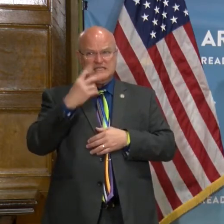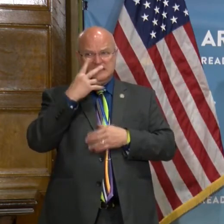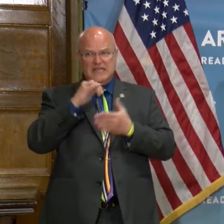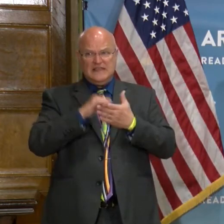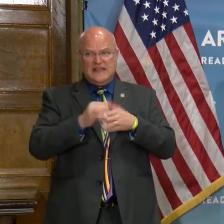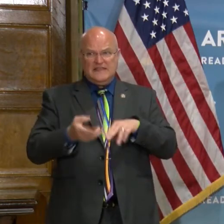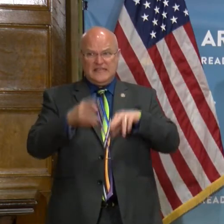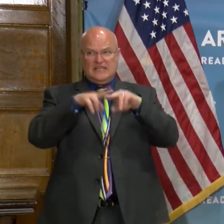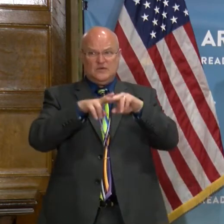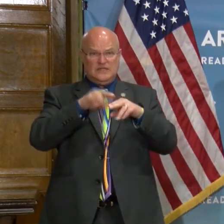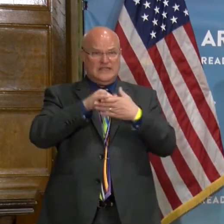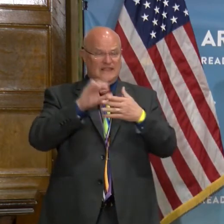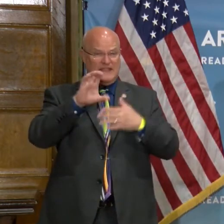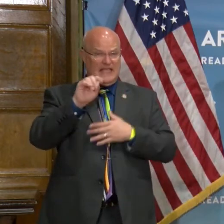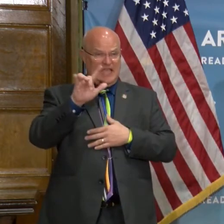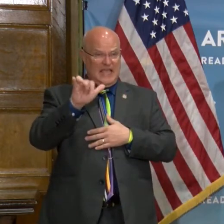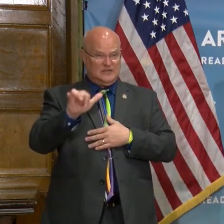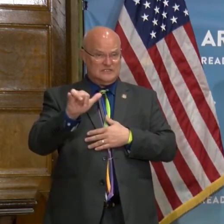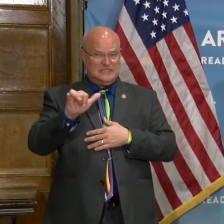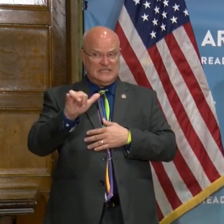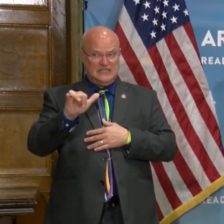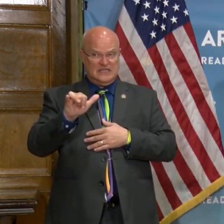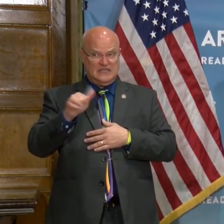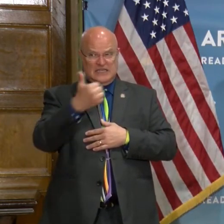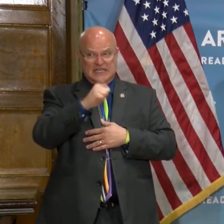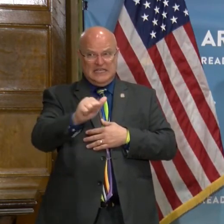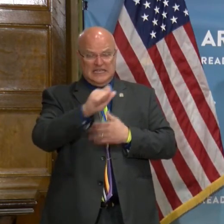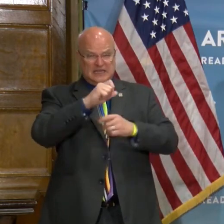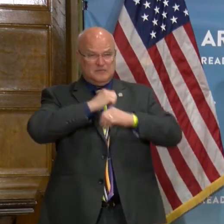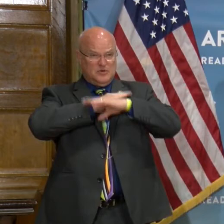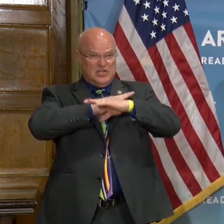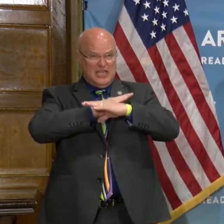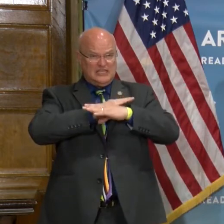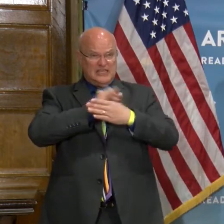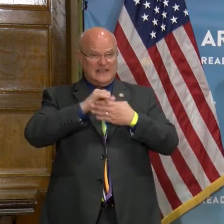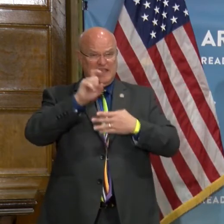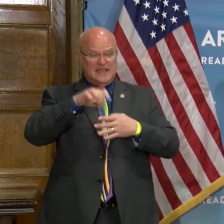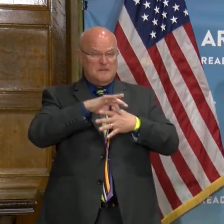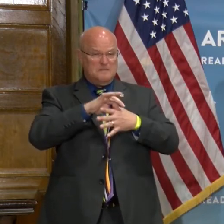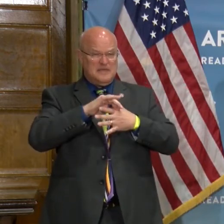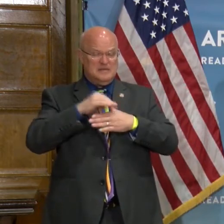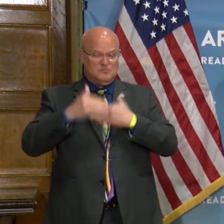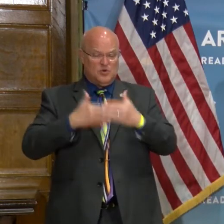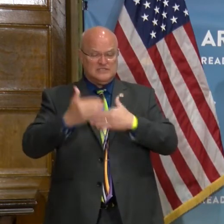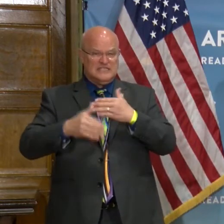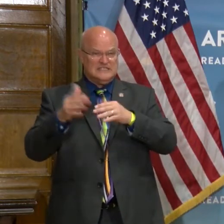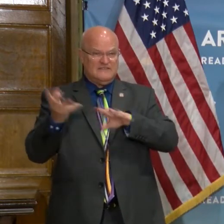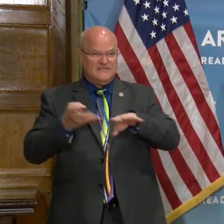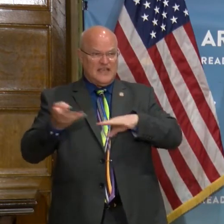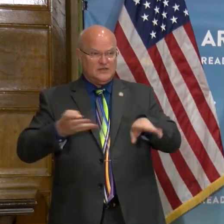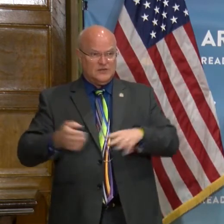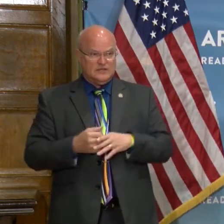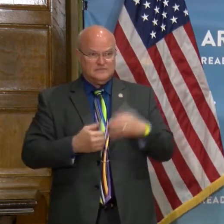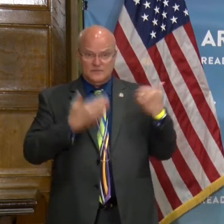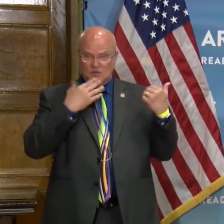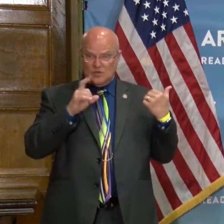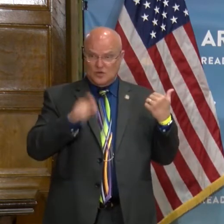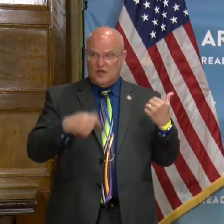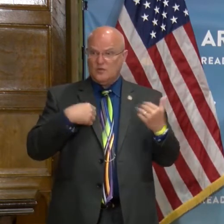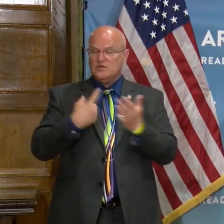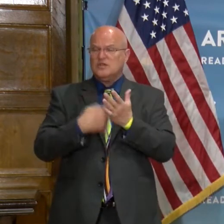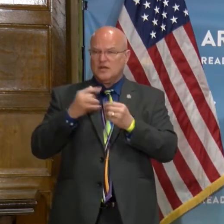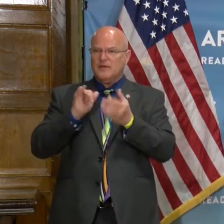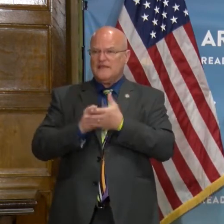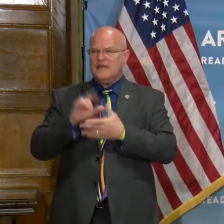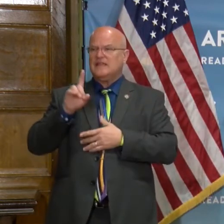the increase in that county, are there any protections in that meat processing factory? Very good question, and we talked